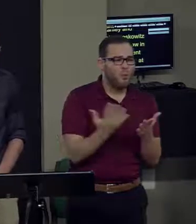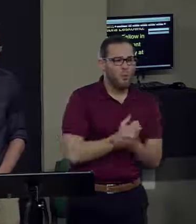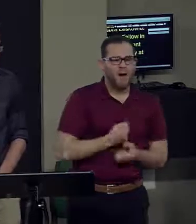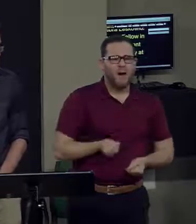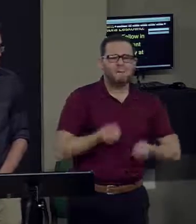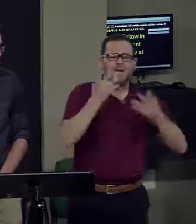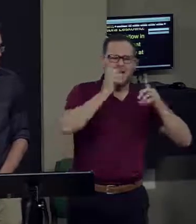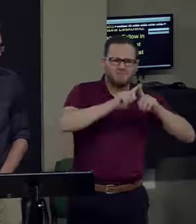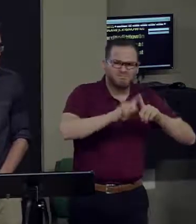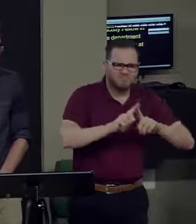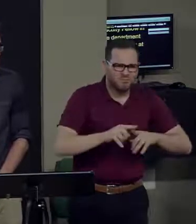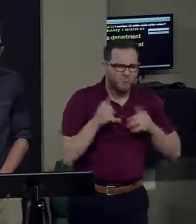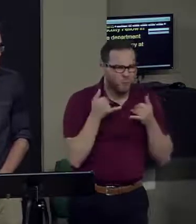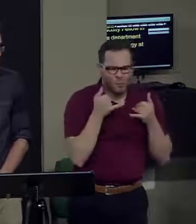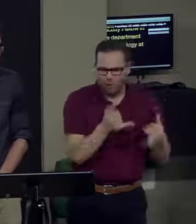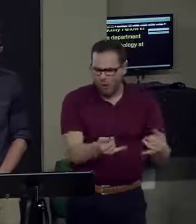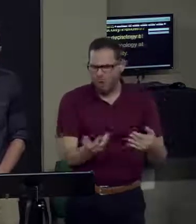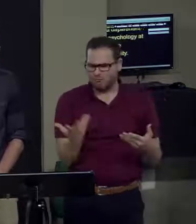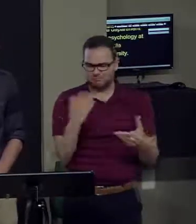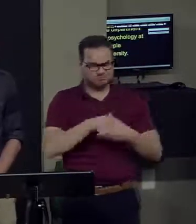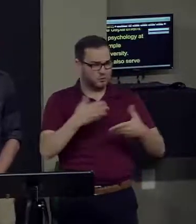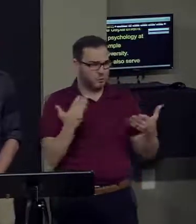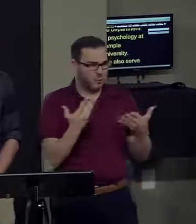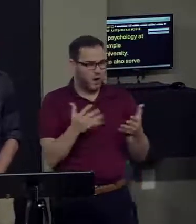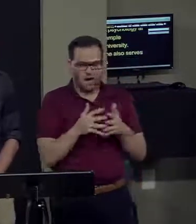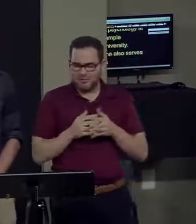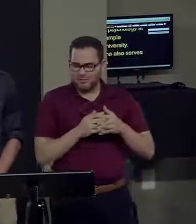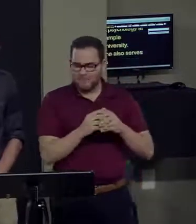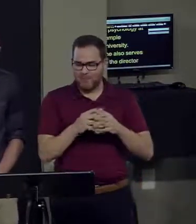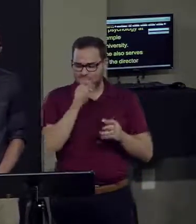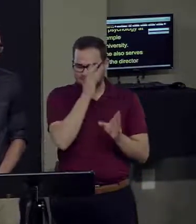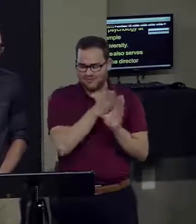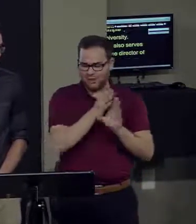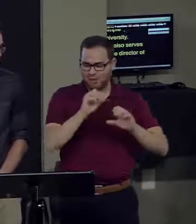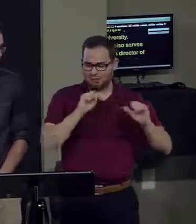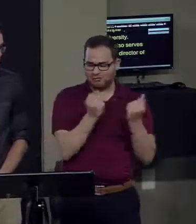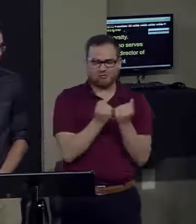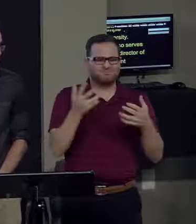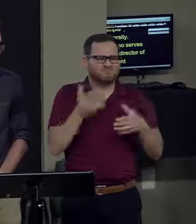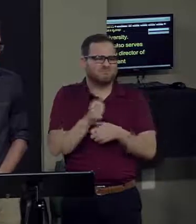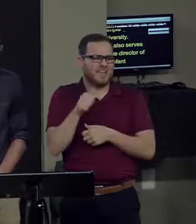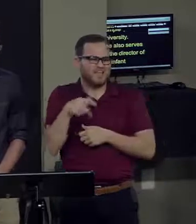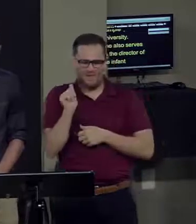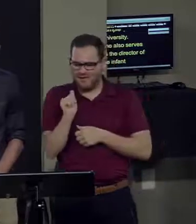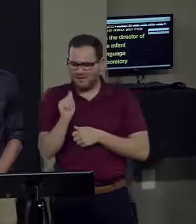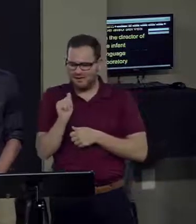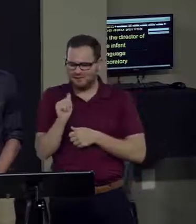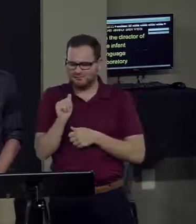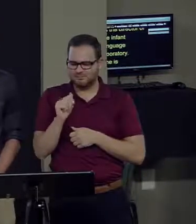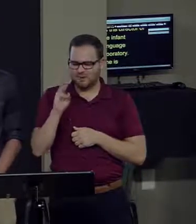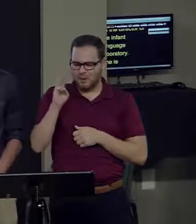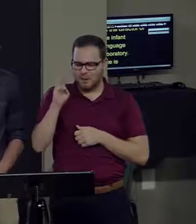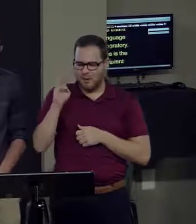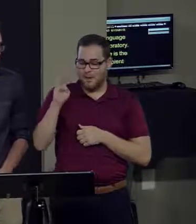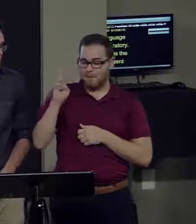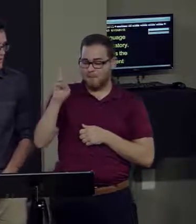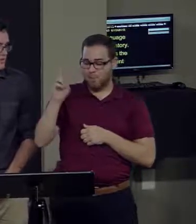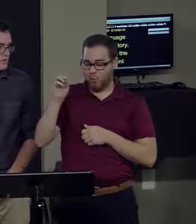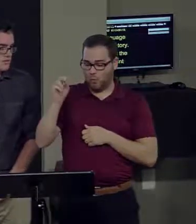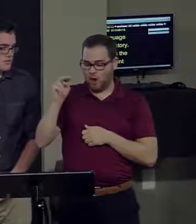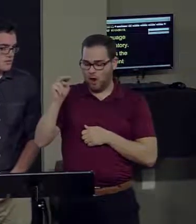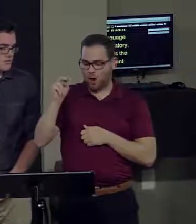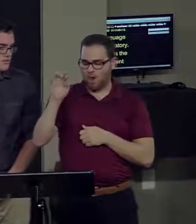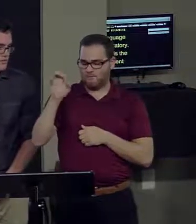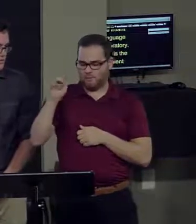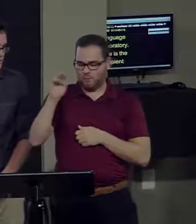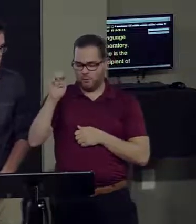Laboratory. She is the recipient of numerous awards, including the American Psychological